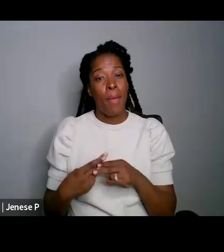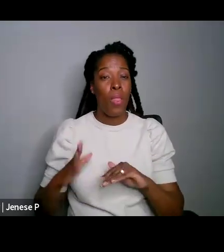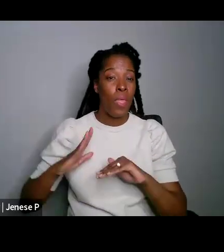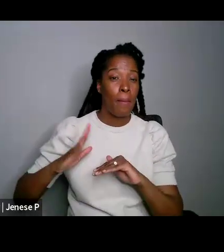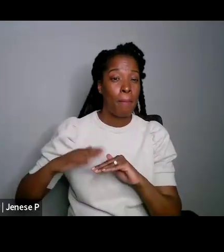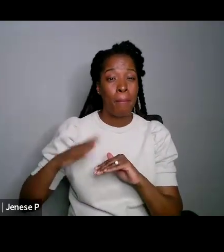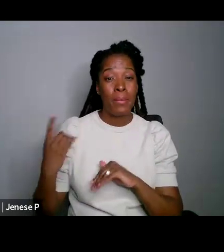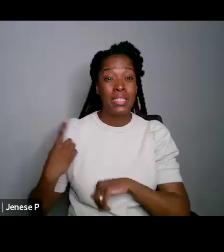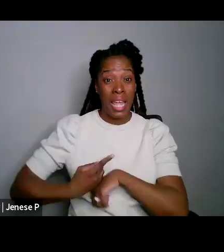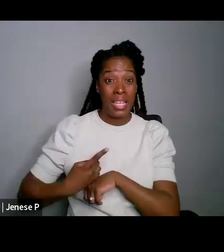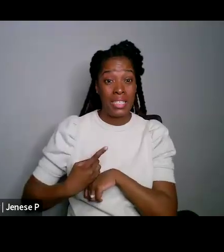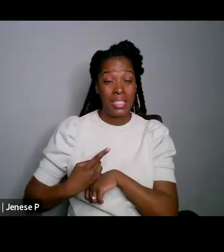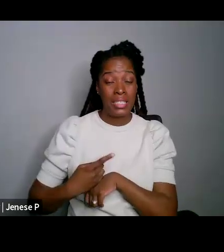days.